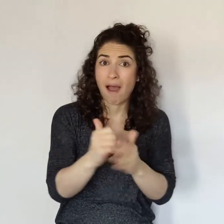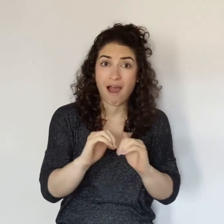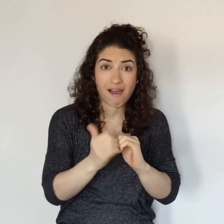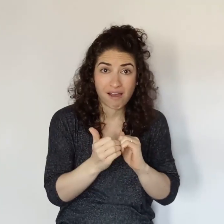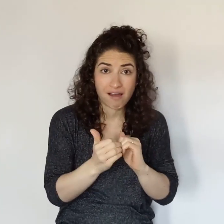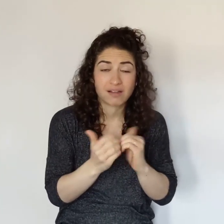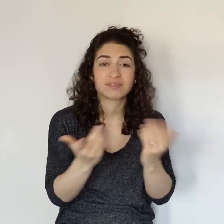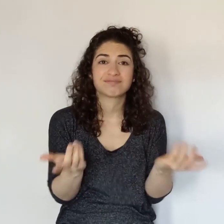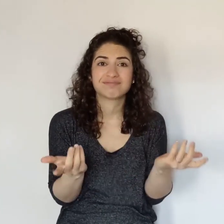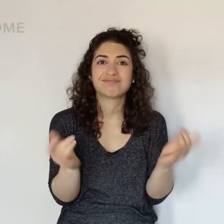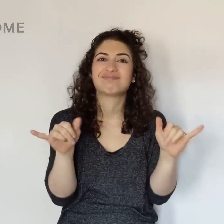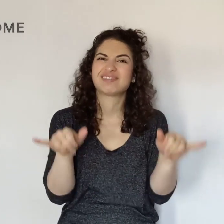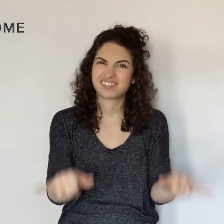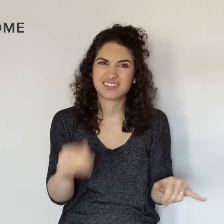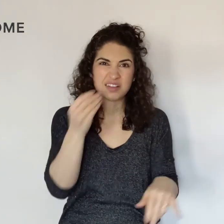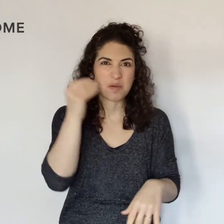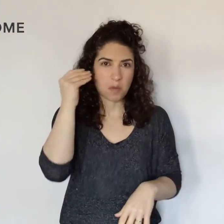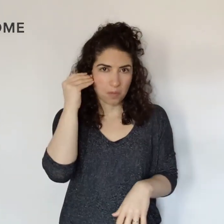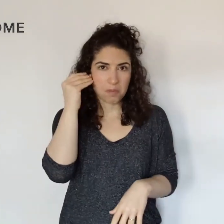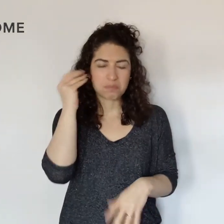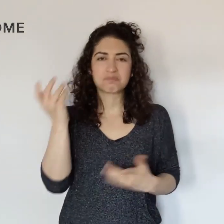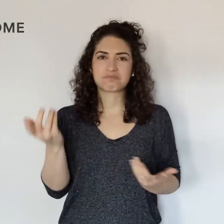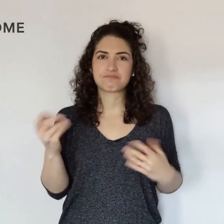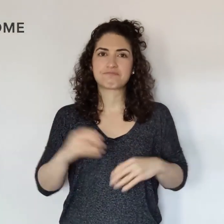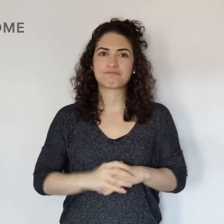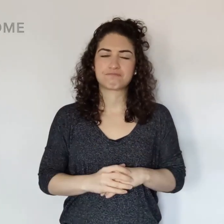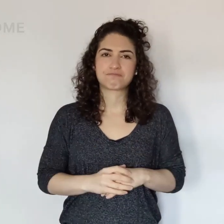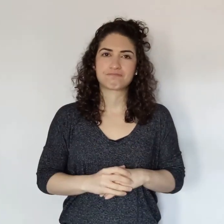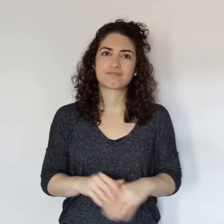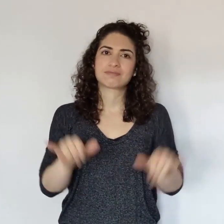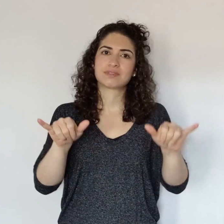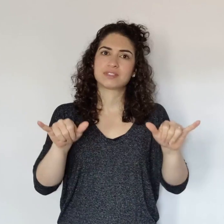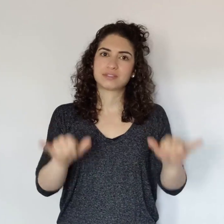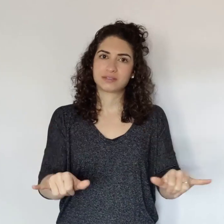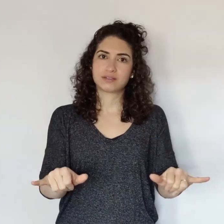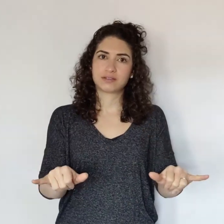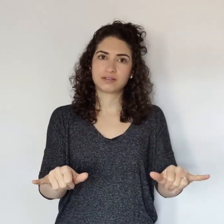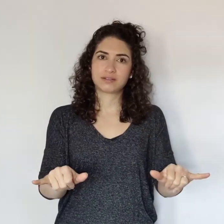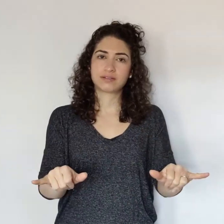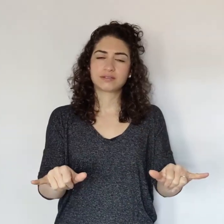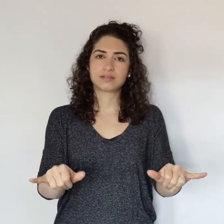People try to help how? By staying home. Stay.